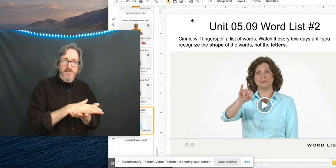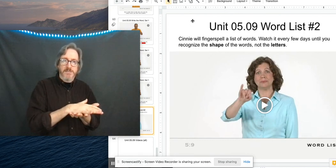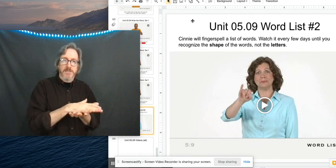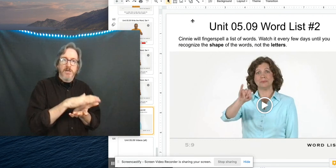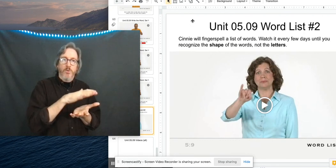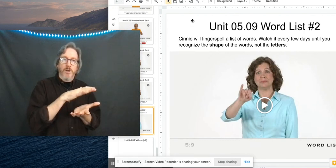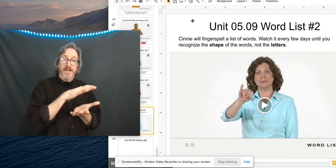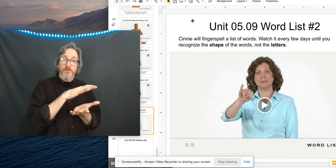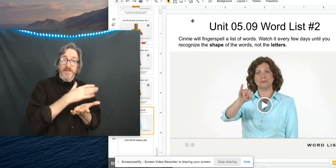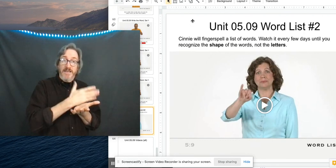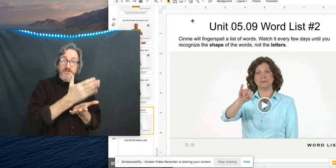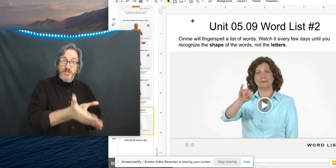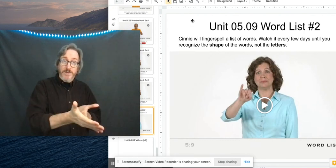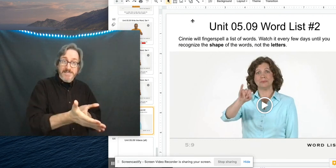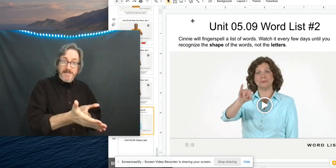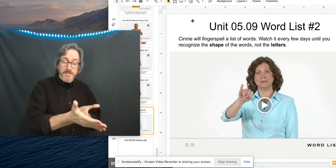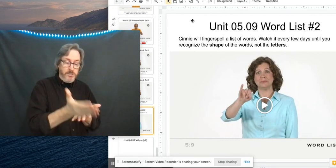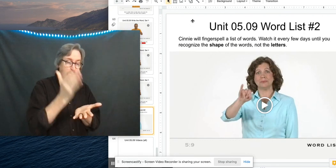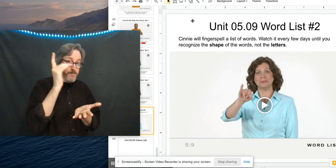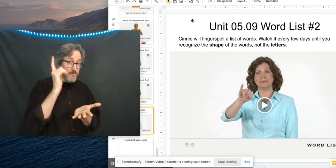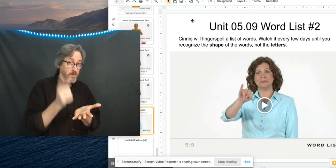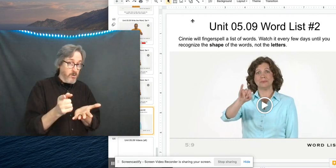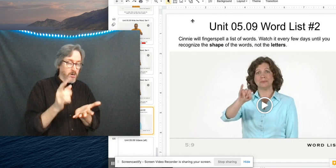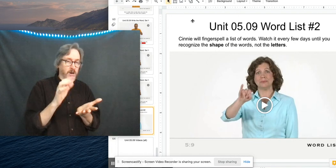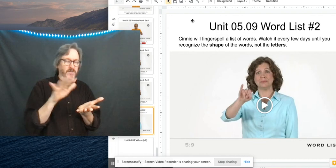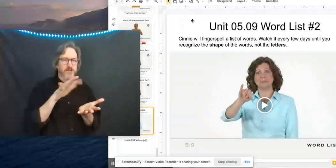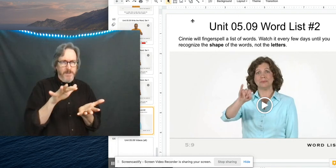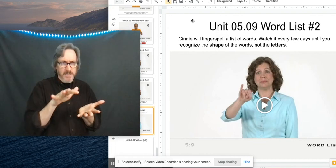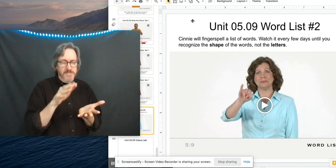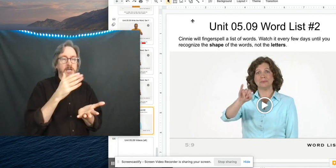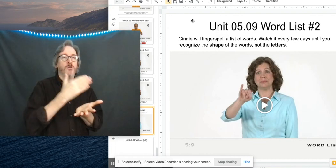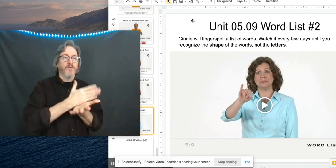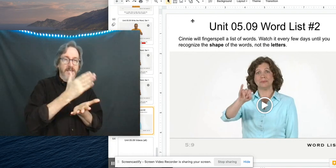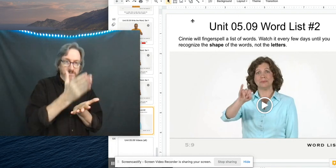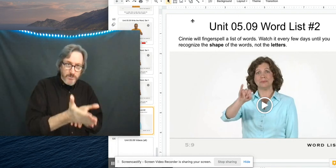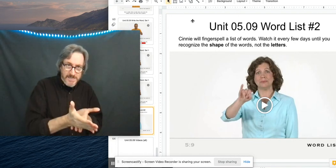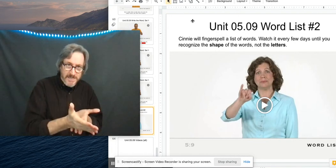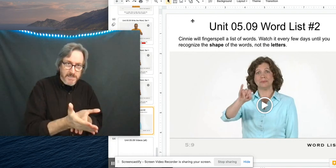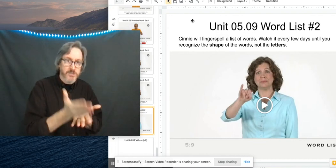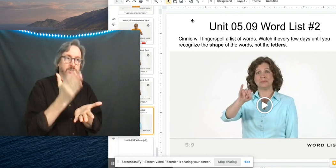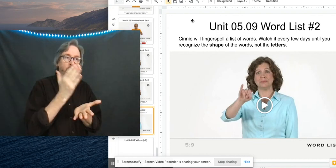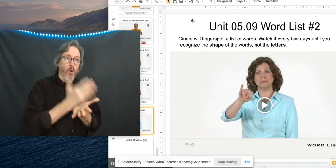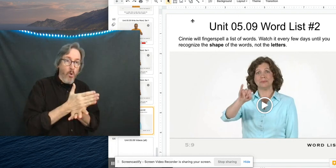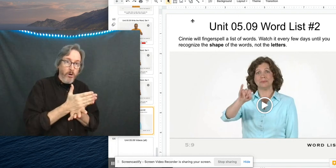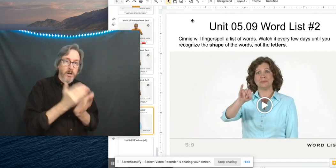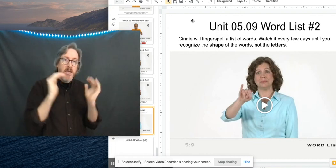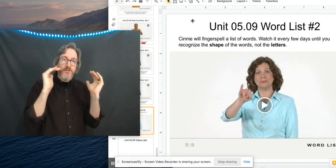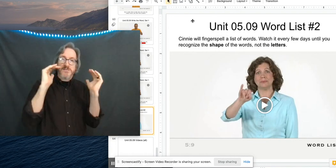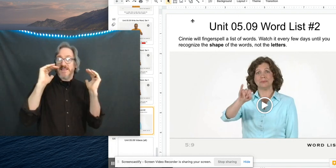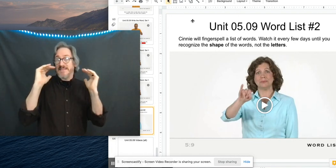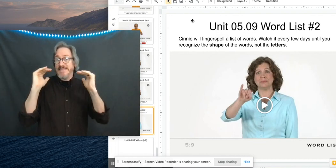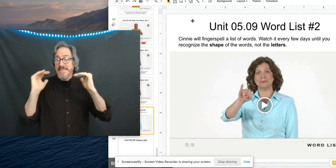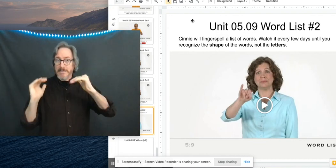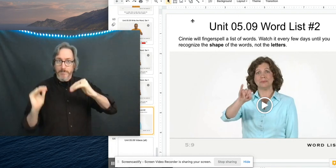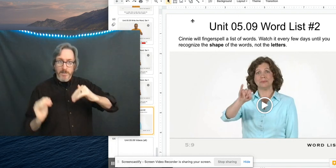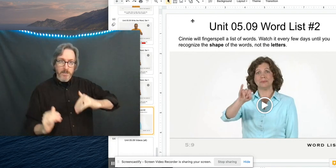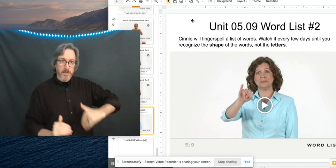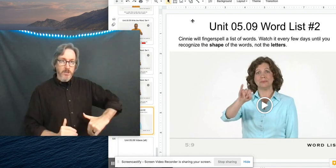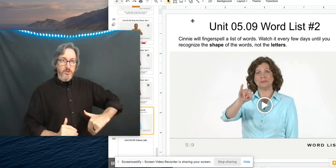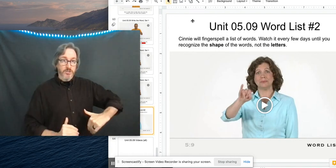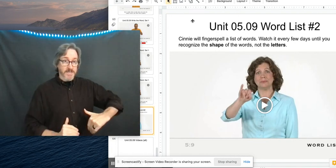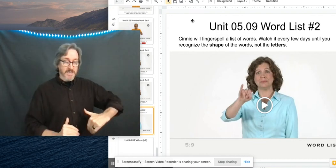vocab list where either they give it to you in a sentence, or a fingerspelling list where they give it to you in a sentence, or there's a